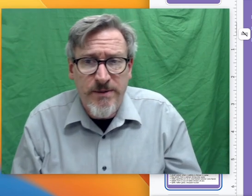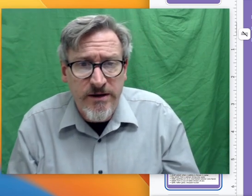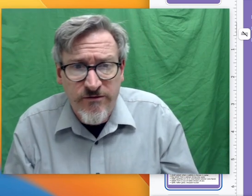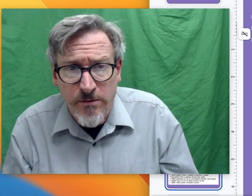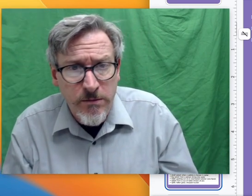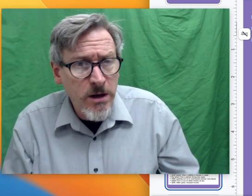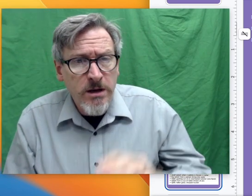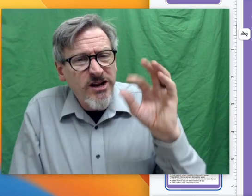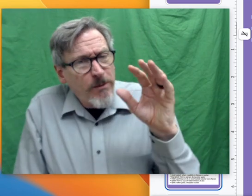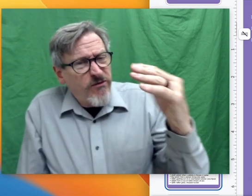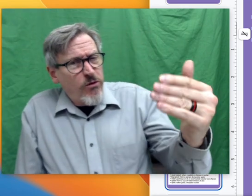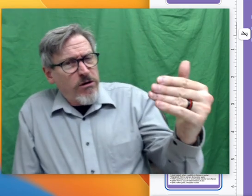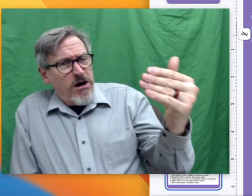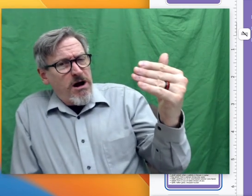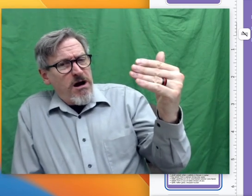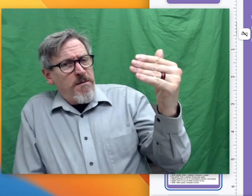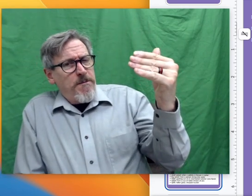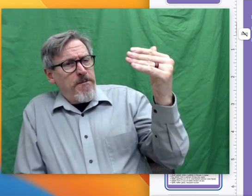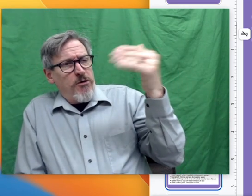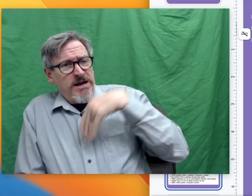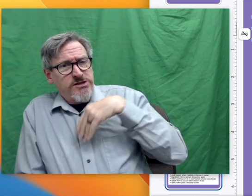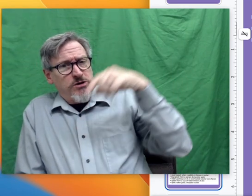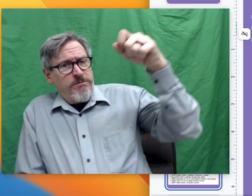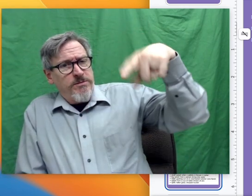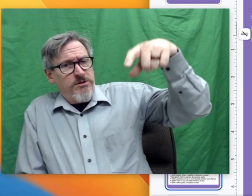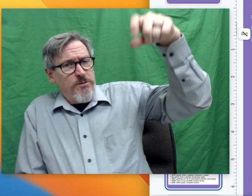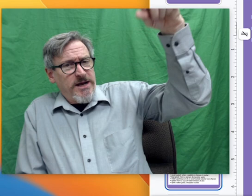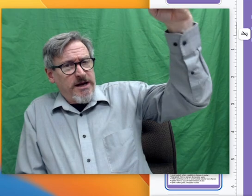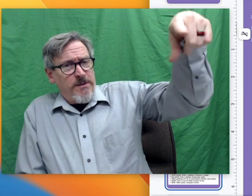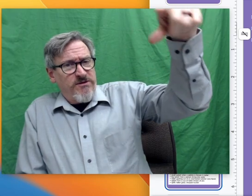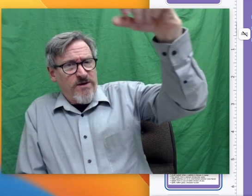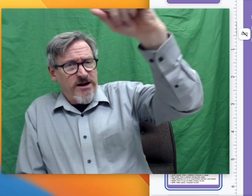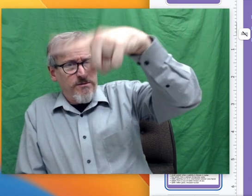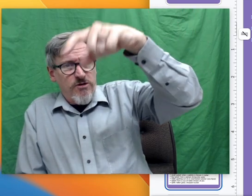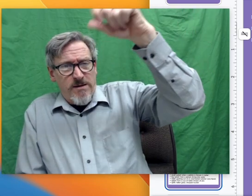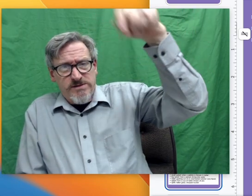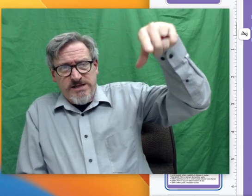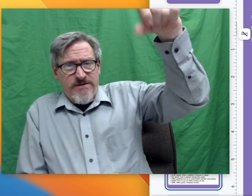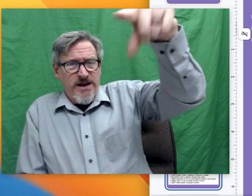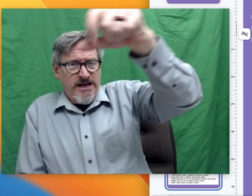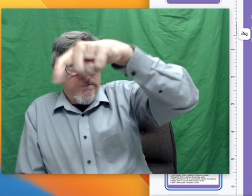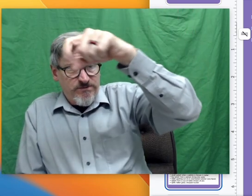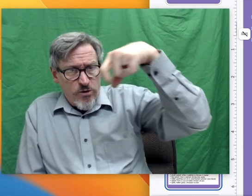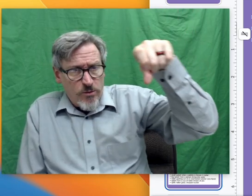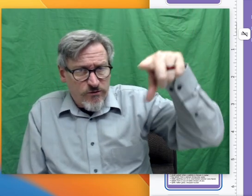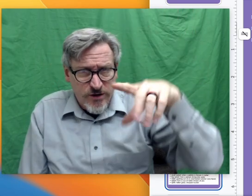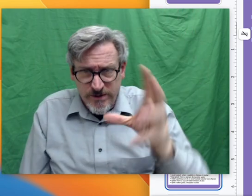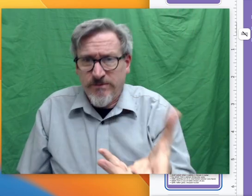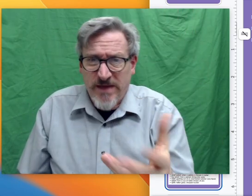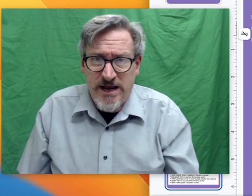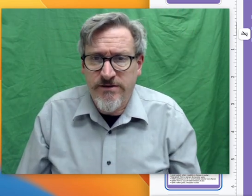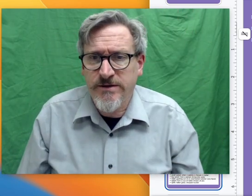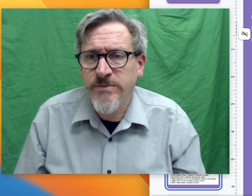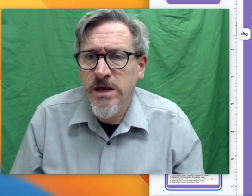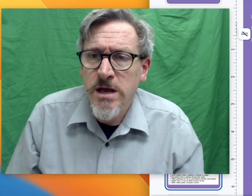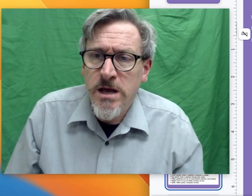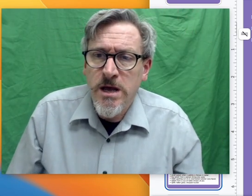Dropping from, you know how before a rainstorm you might get a couple of random drops and then it gets more and more frequent, that kind of